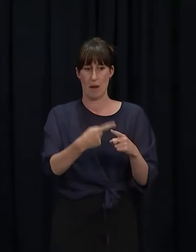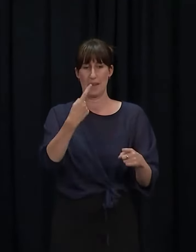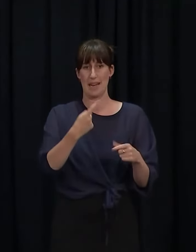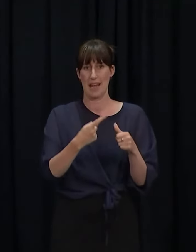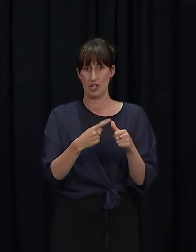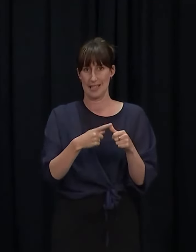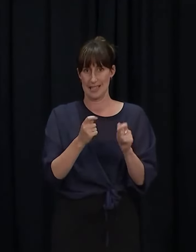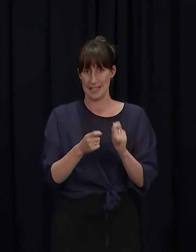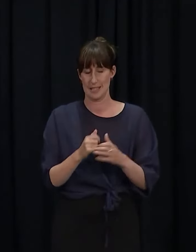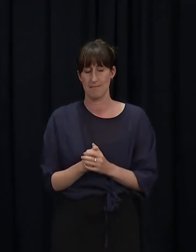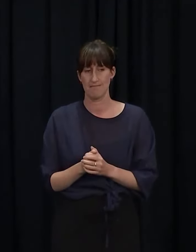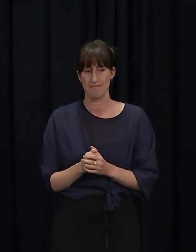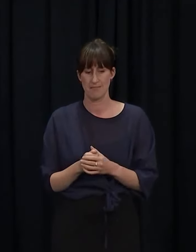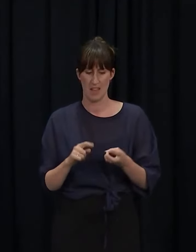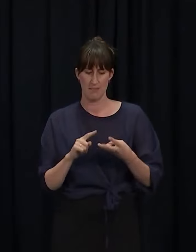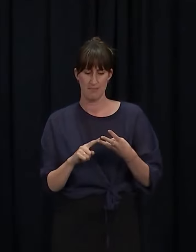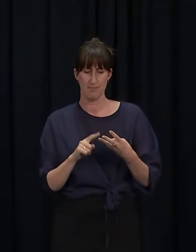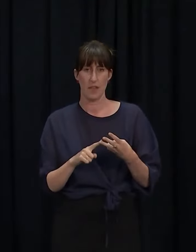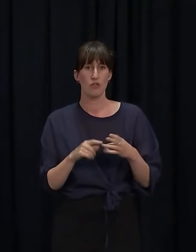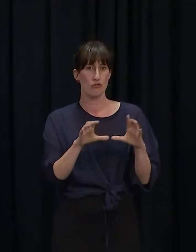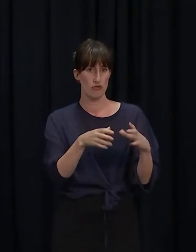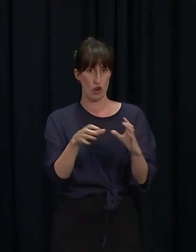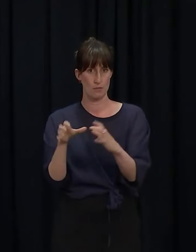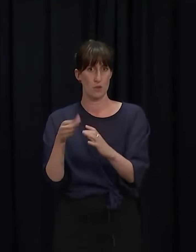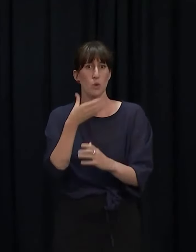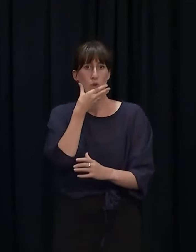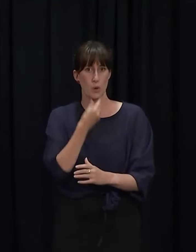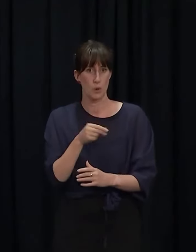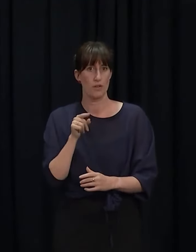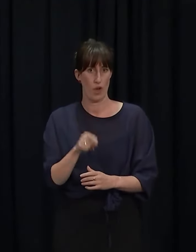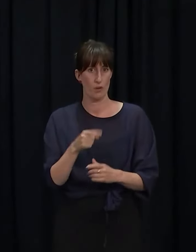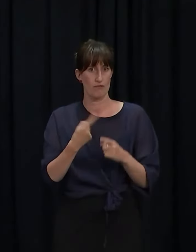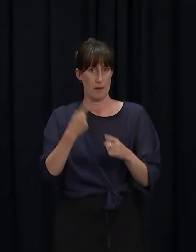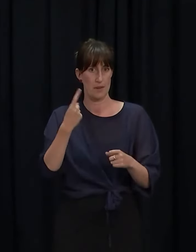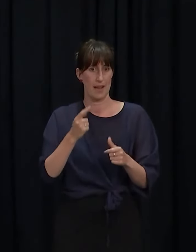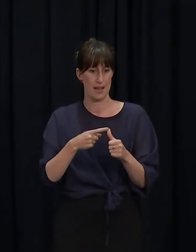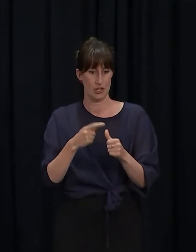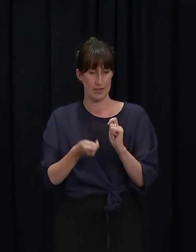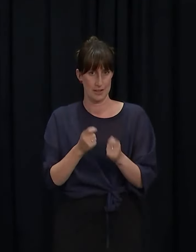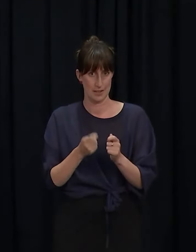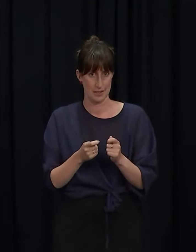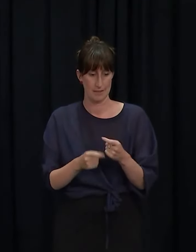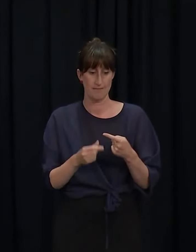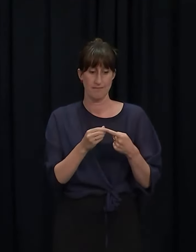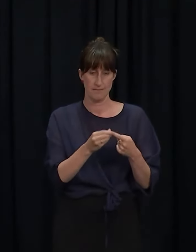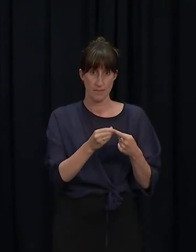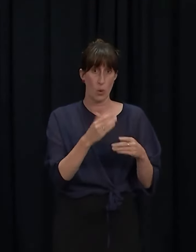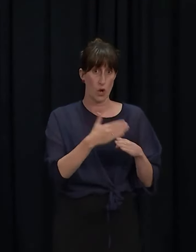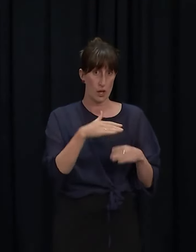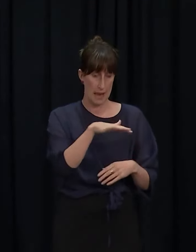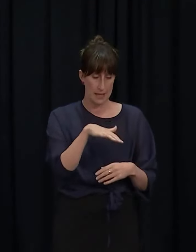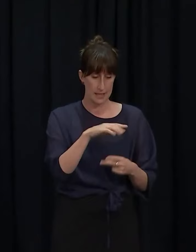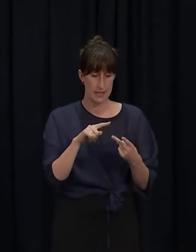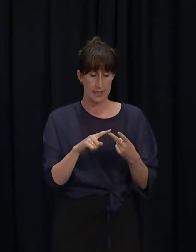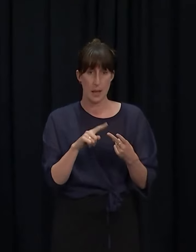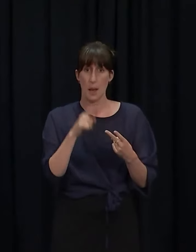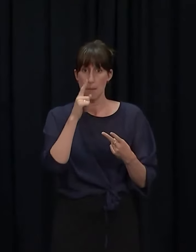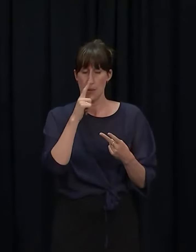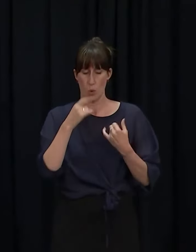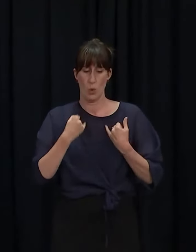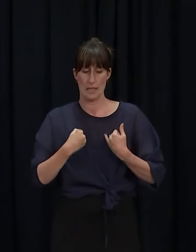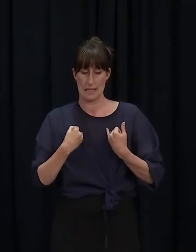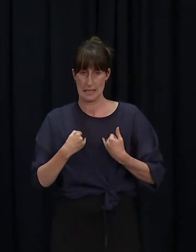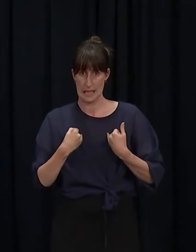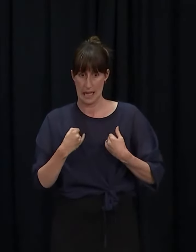who access them. So essential workers, as you've already heard me set out today, symptomatic individuals, close contacts, and of